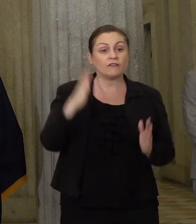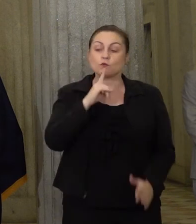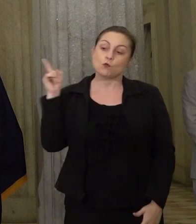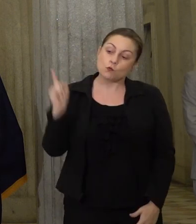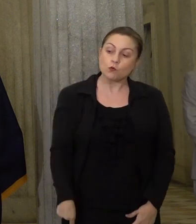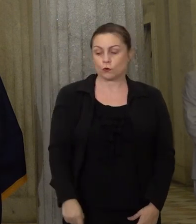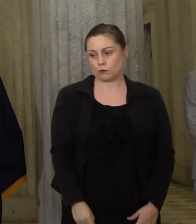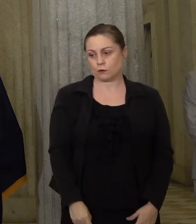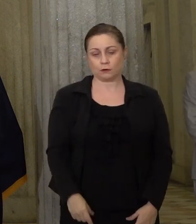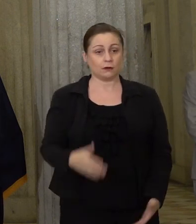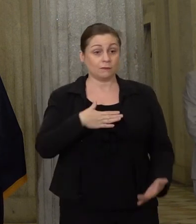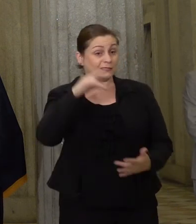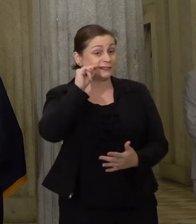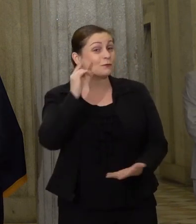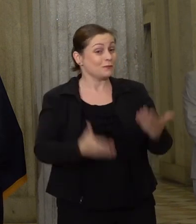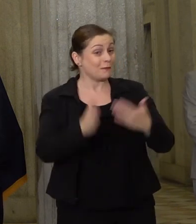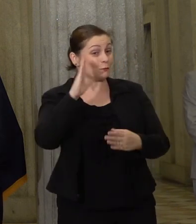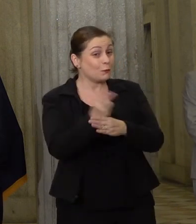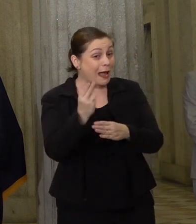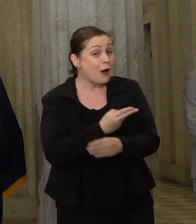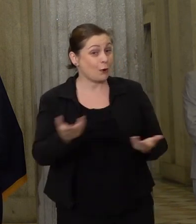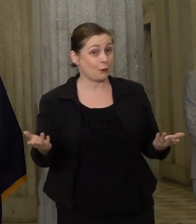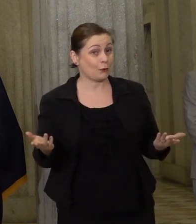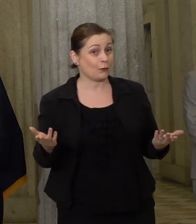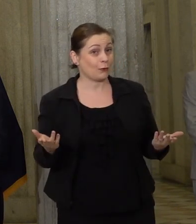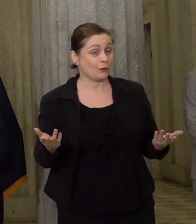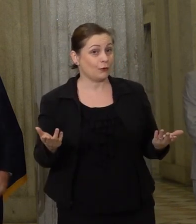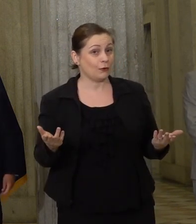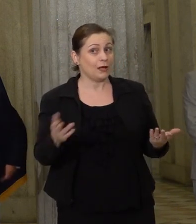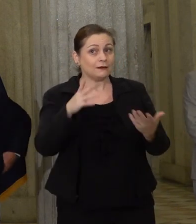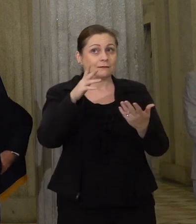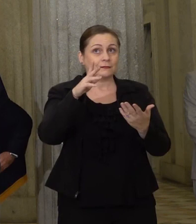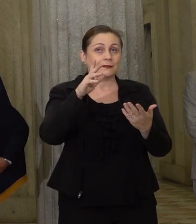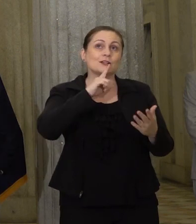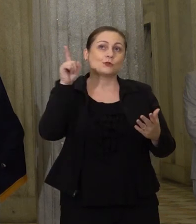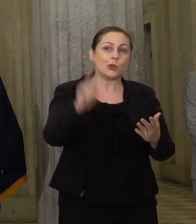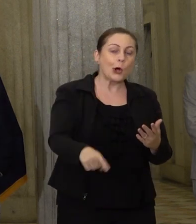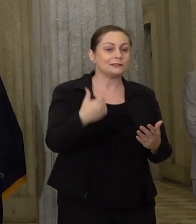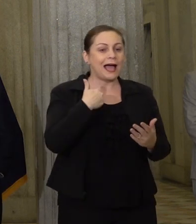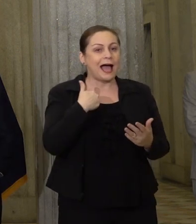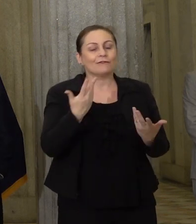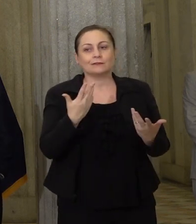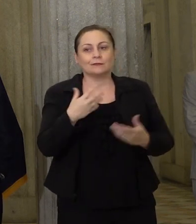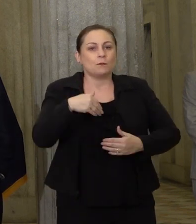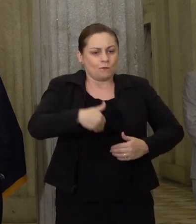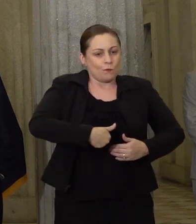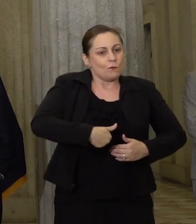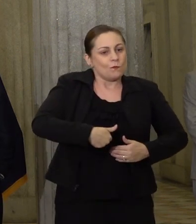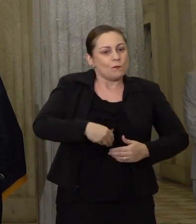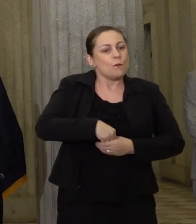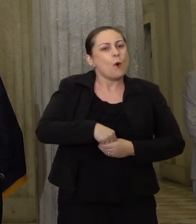mask, she will more than likely do it. And laws, mandates, have a certain moral authority. They're not just a legal